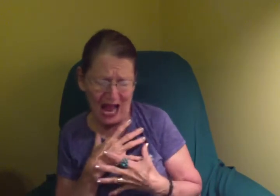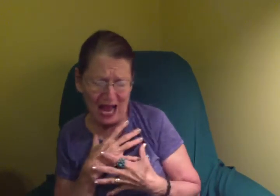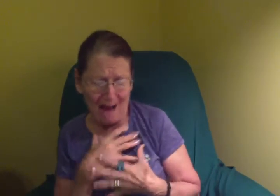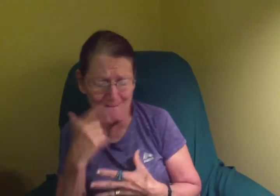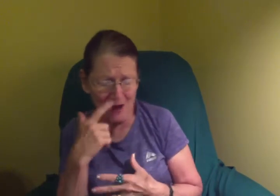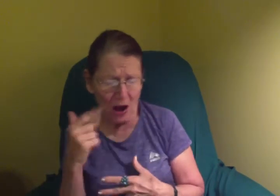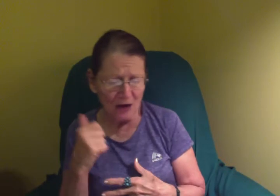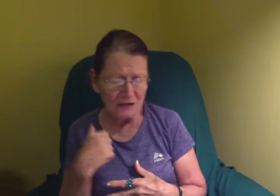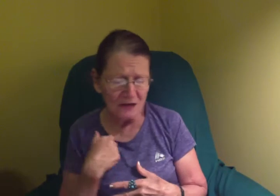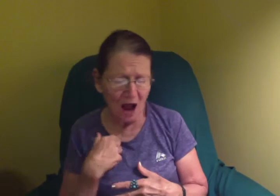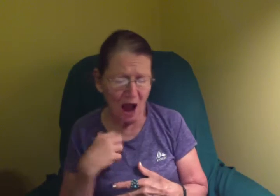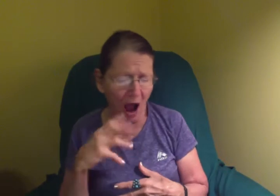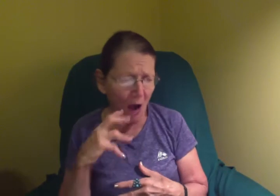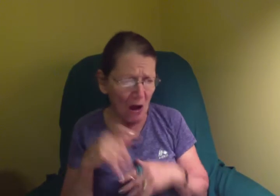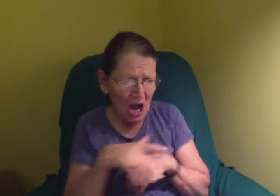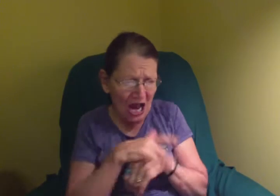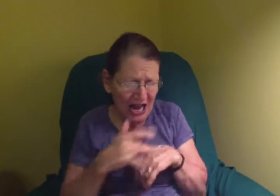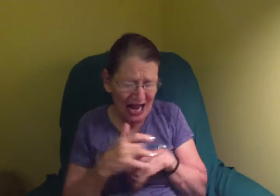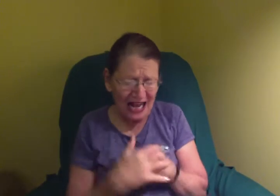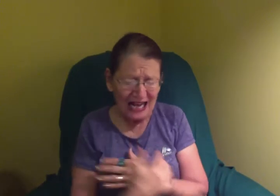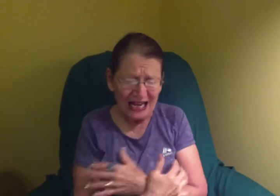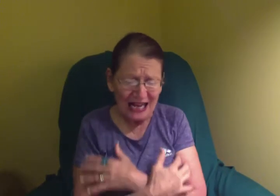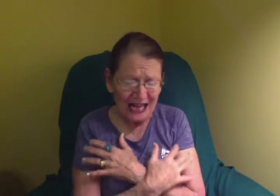part of the job have